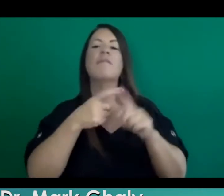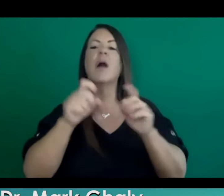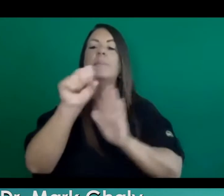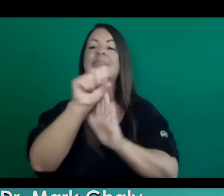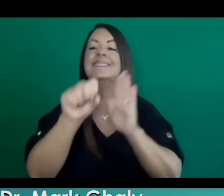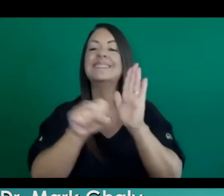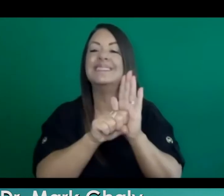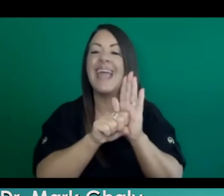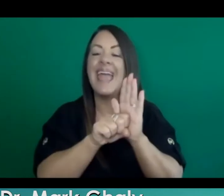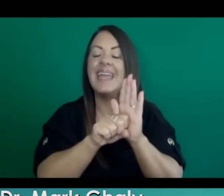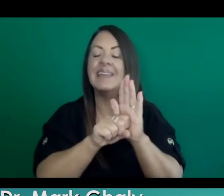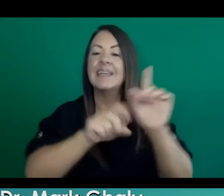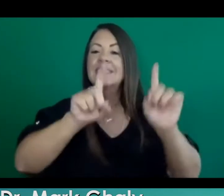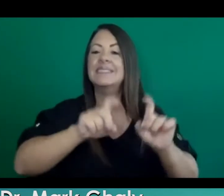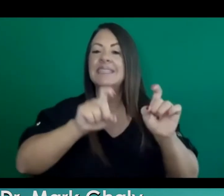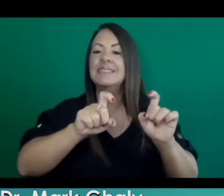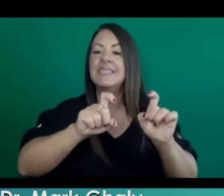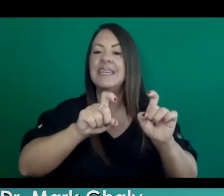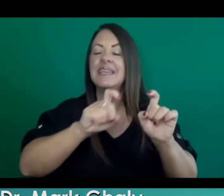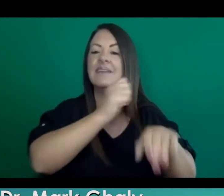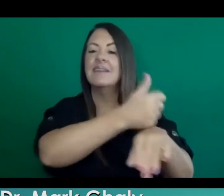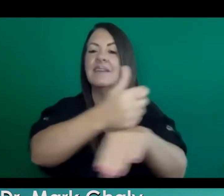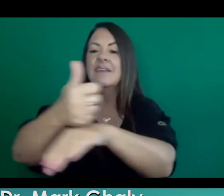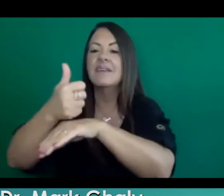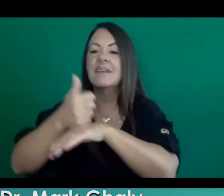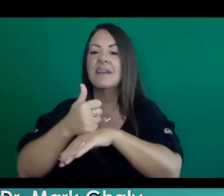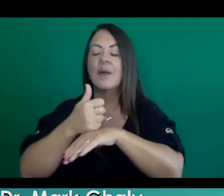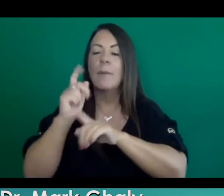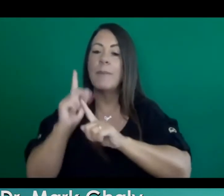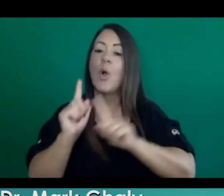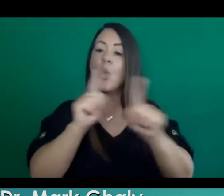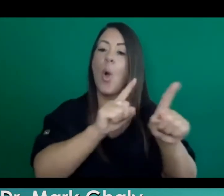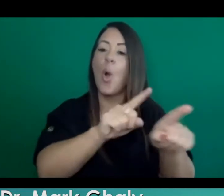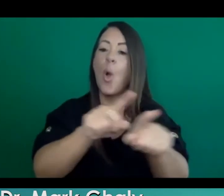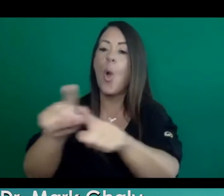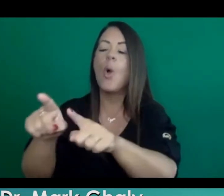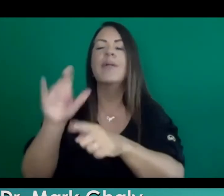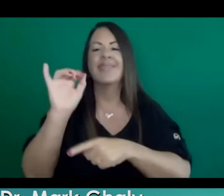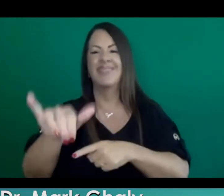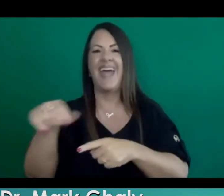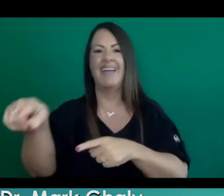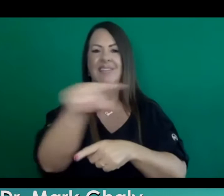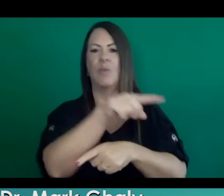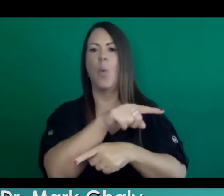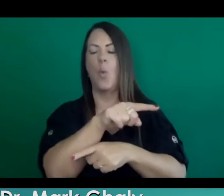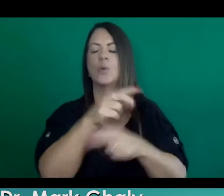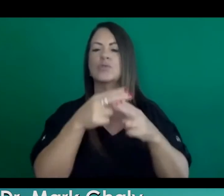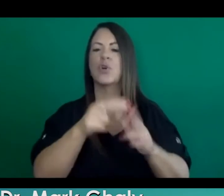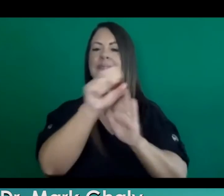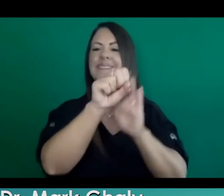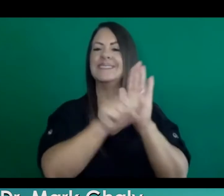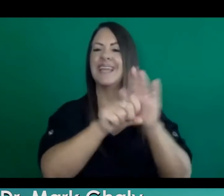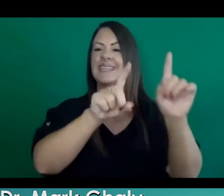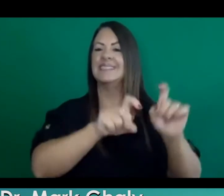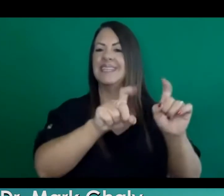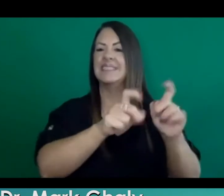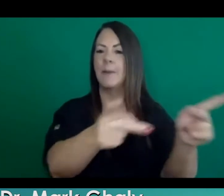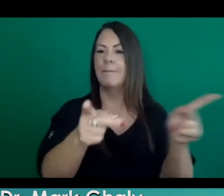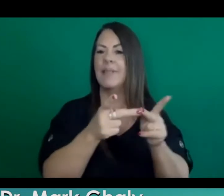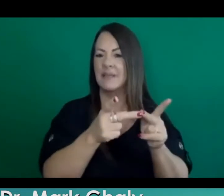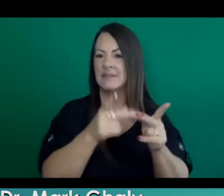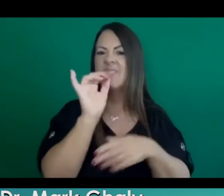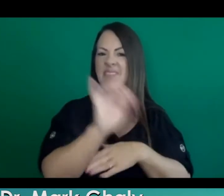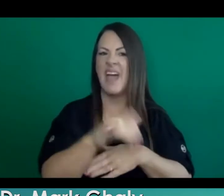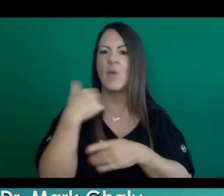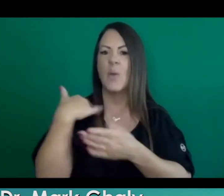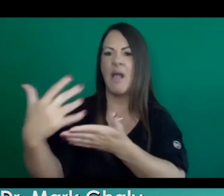nearly 120 state testing sites that have been set up throughout parts of California, both urban and rural, throughout many of our